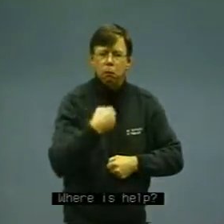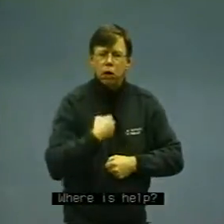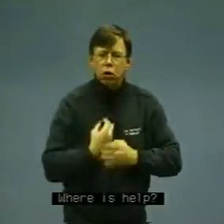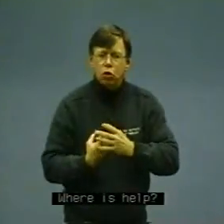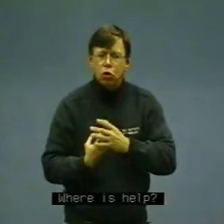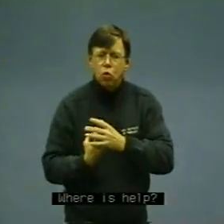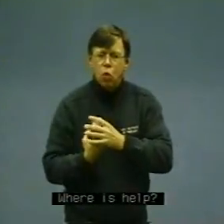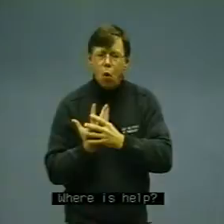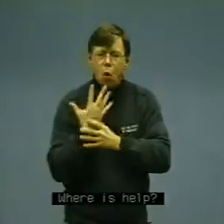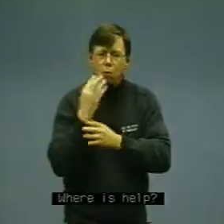Where is help?